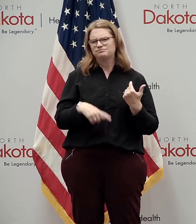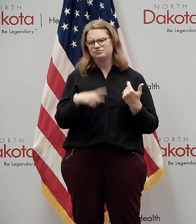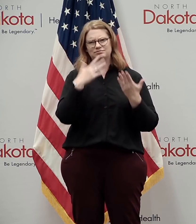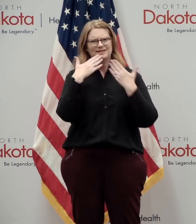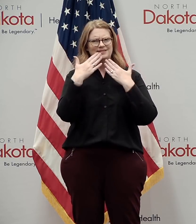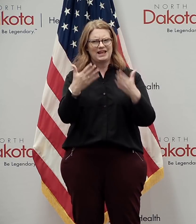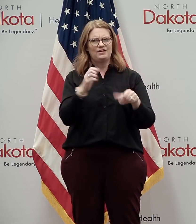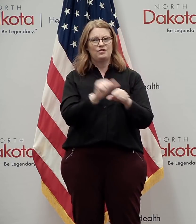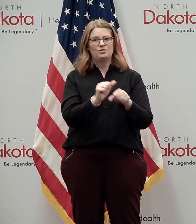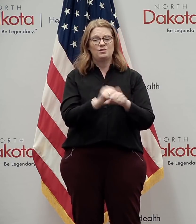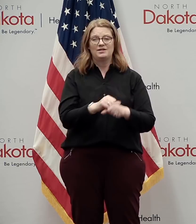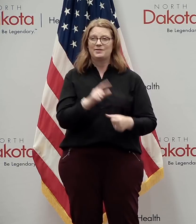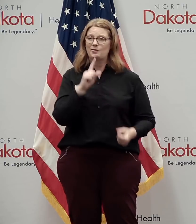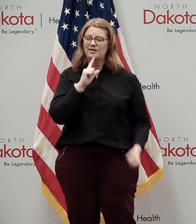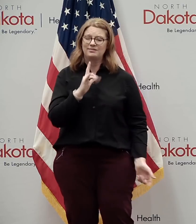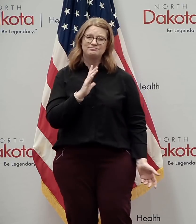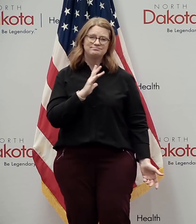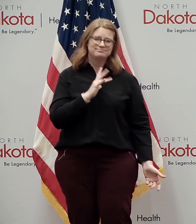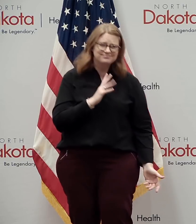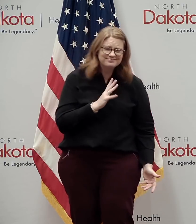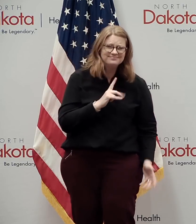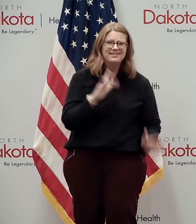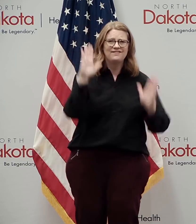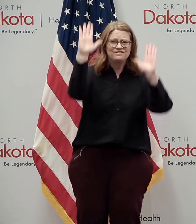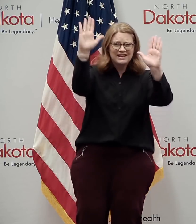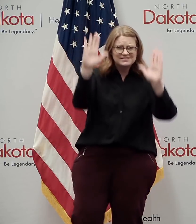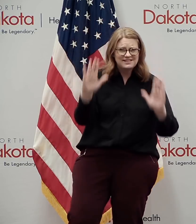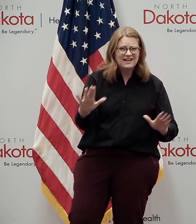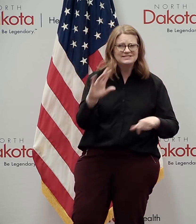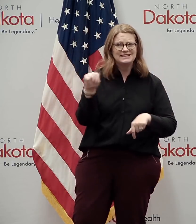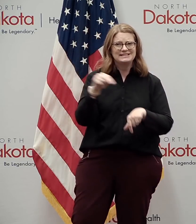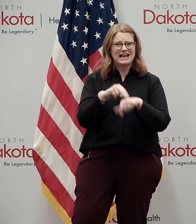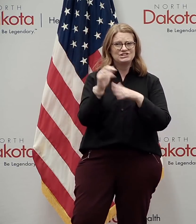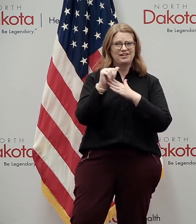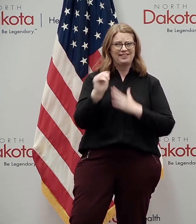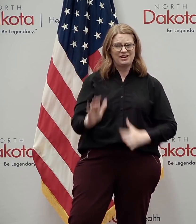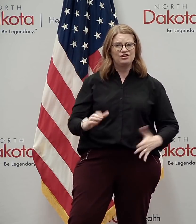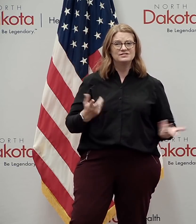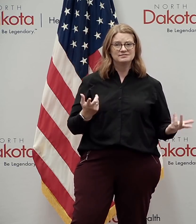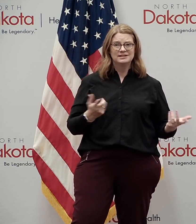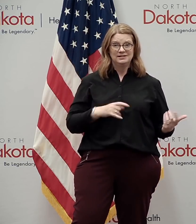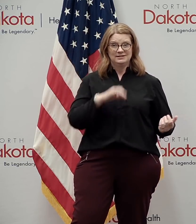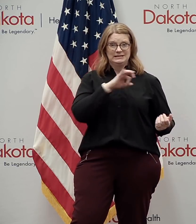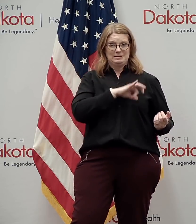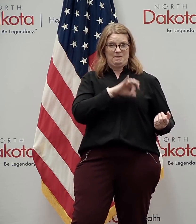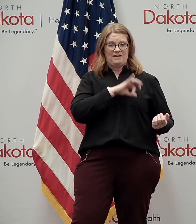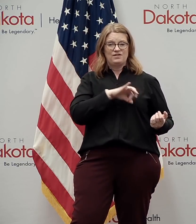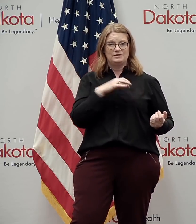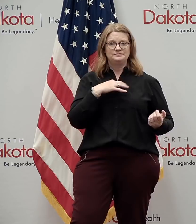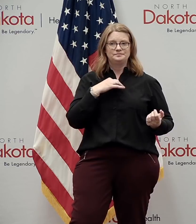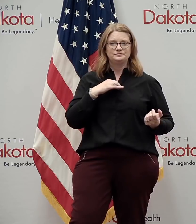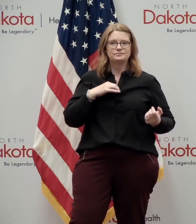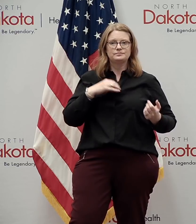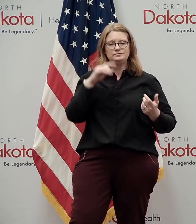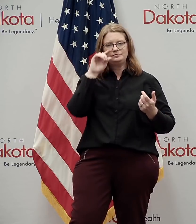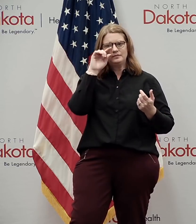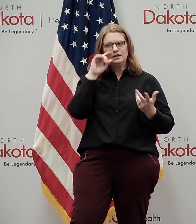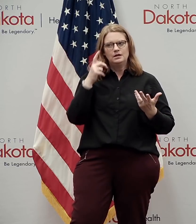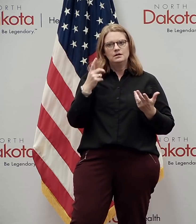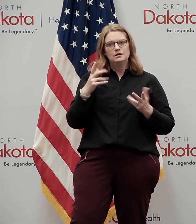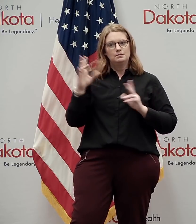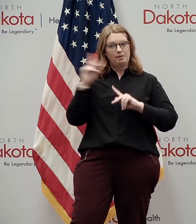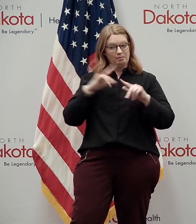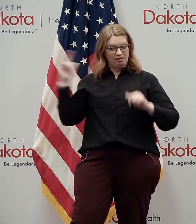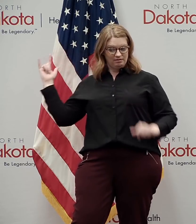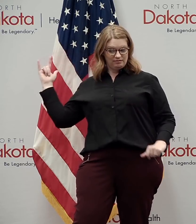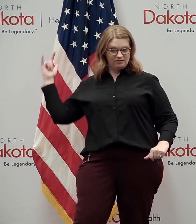work. We had a fantastic set of national leaders. Again, this is one of the benefits when people that might not have the time to fly